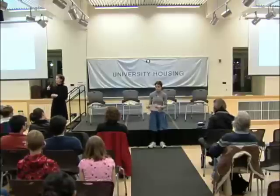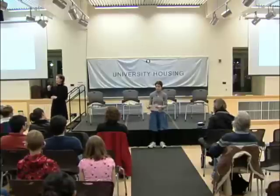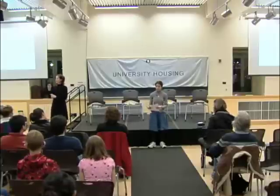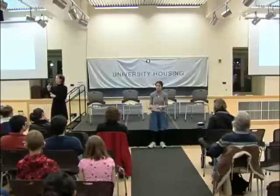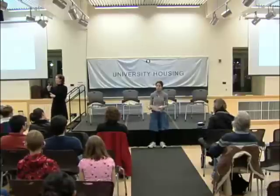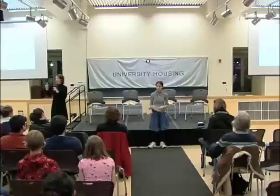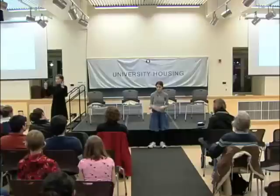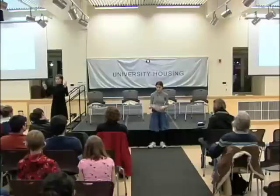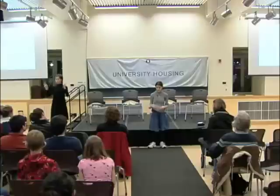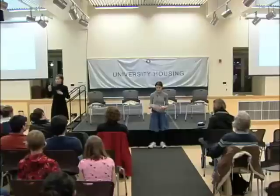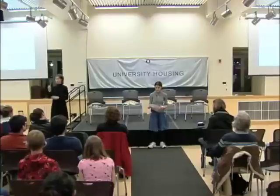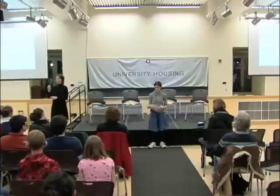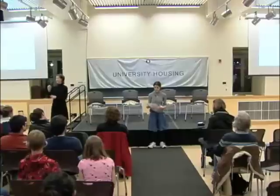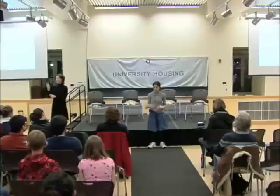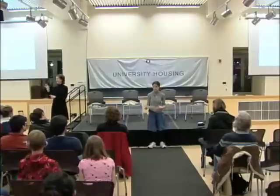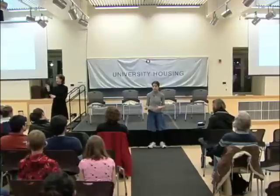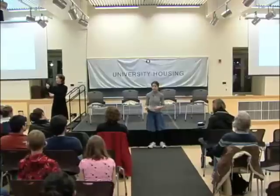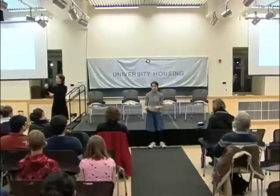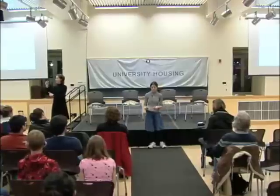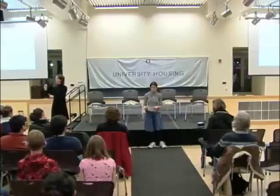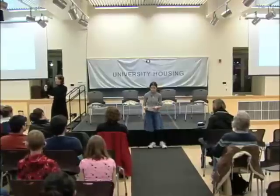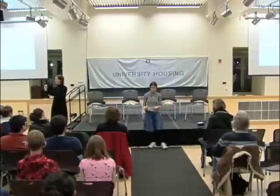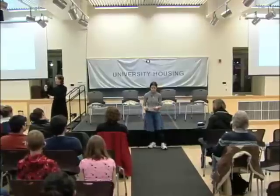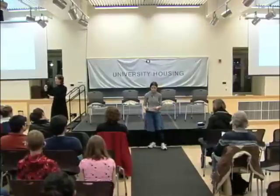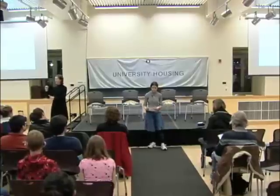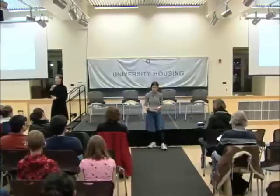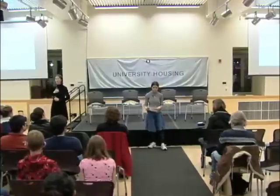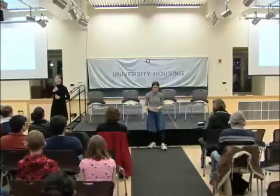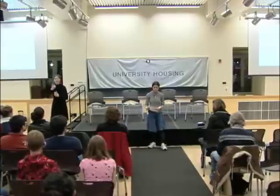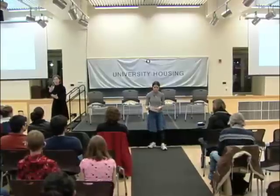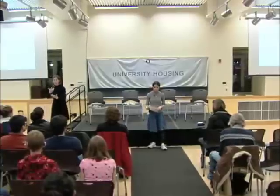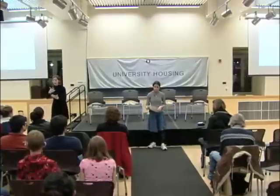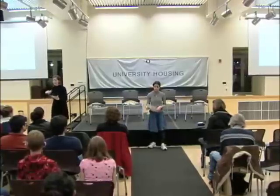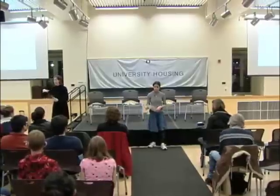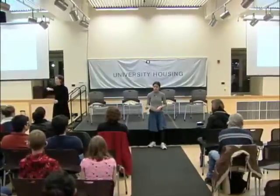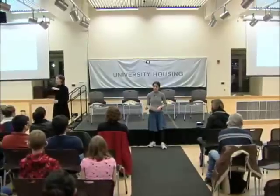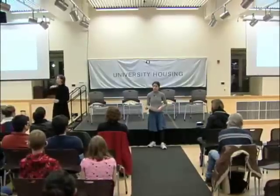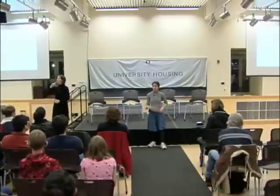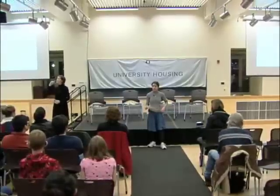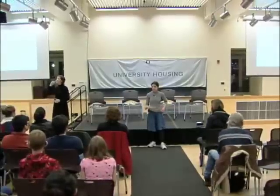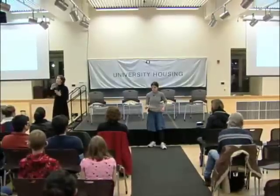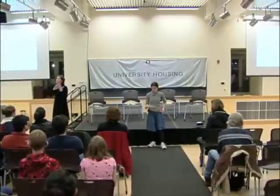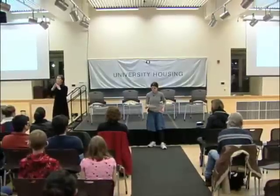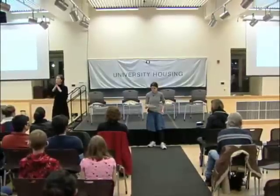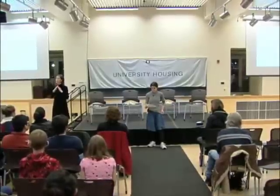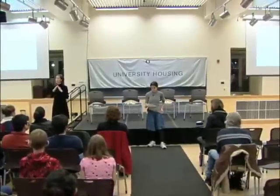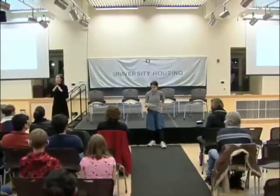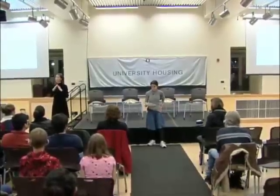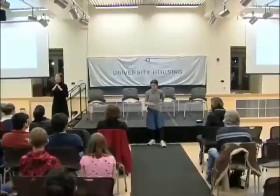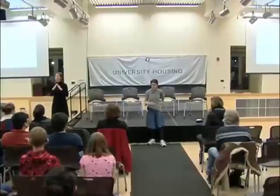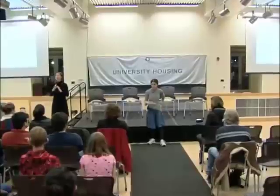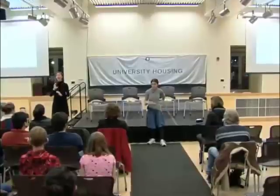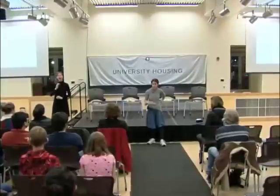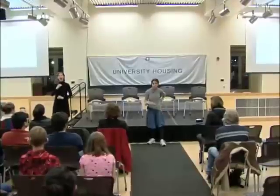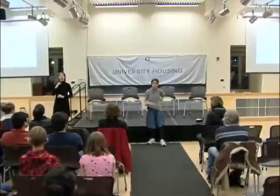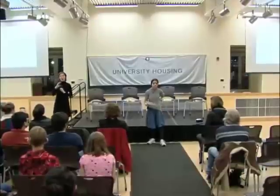Jam, Poetry in the Deaf Community. The Community Conversations series is a living and learning initiative